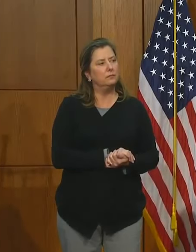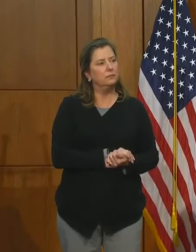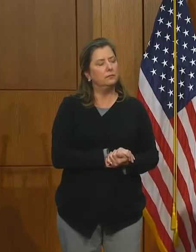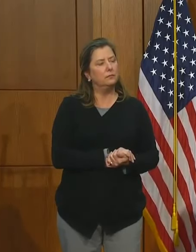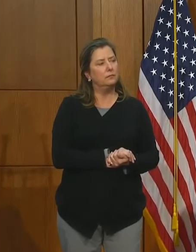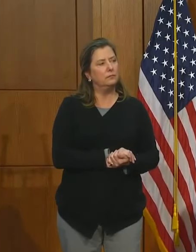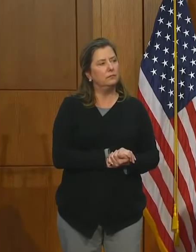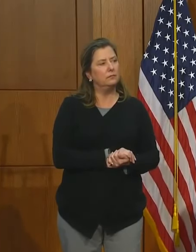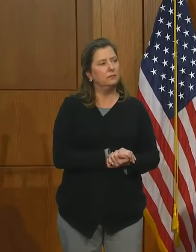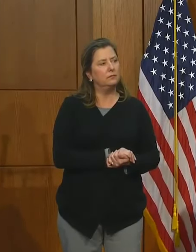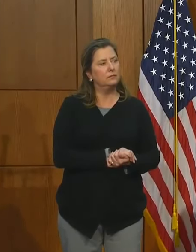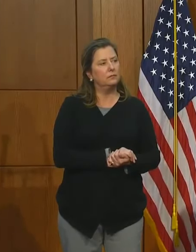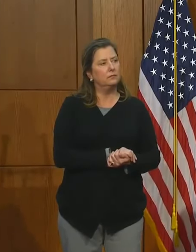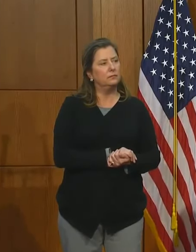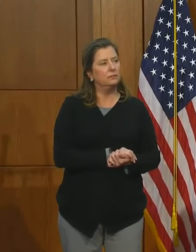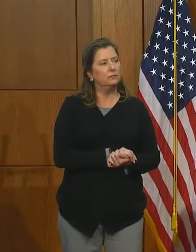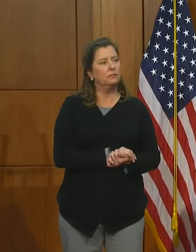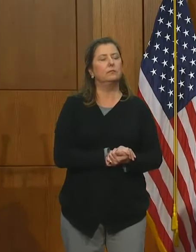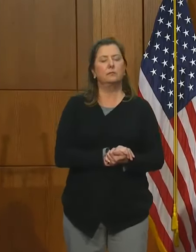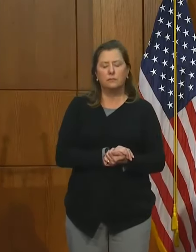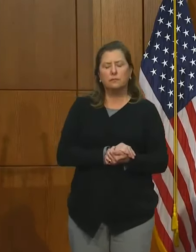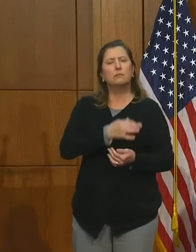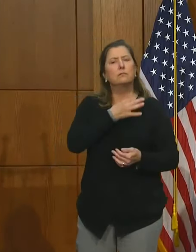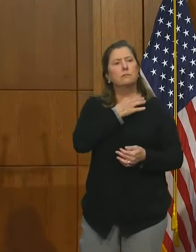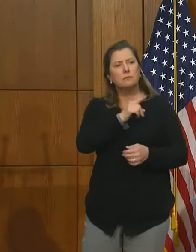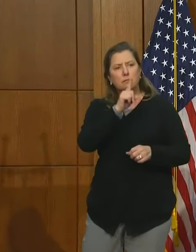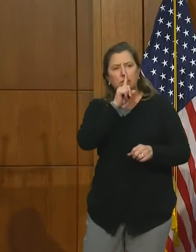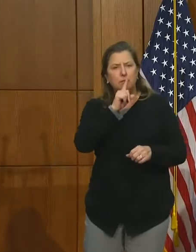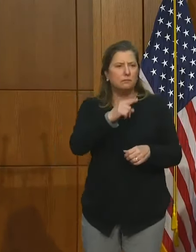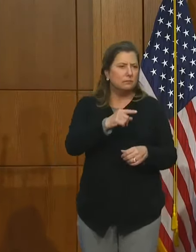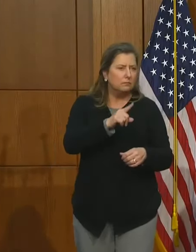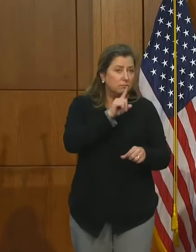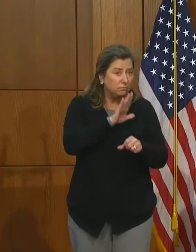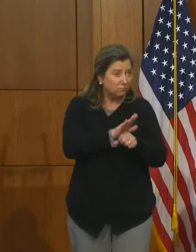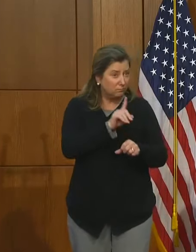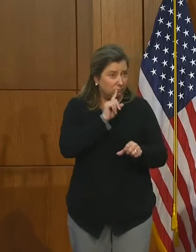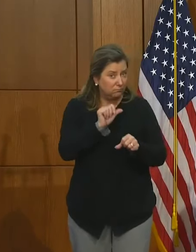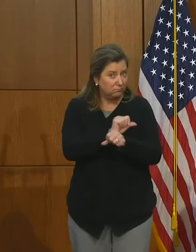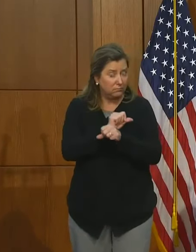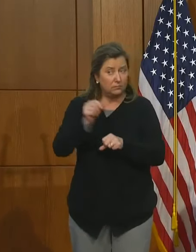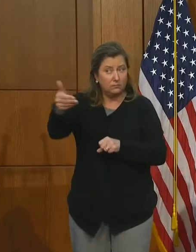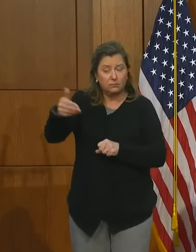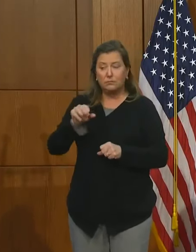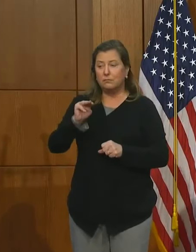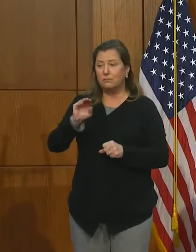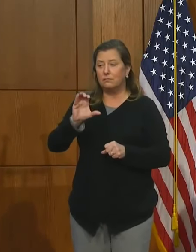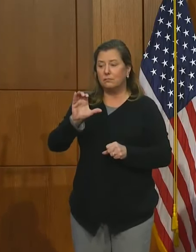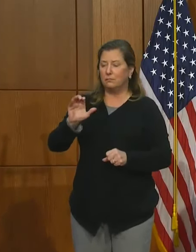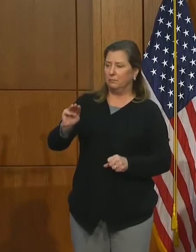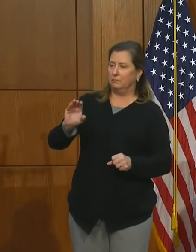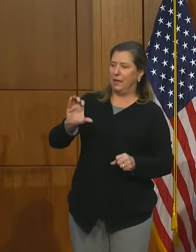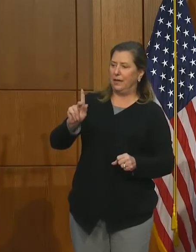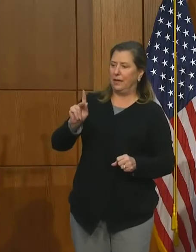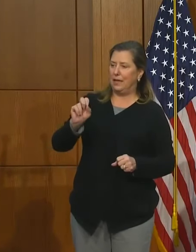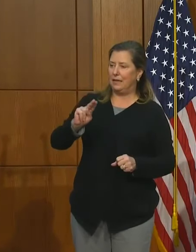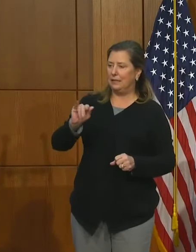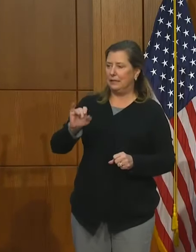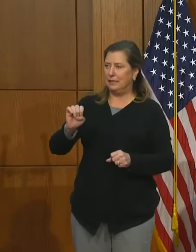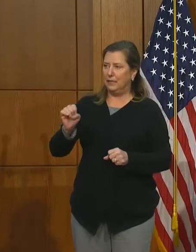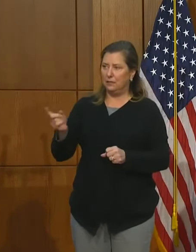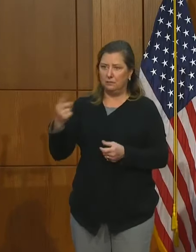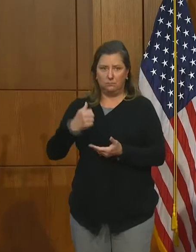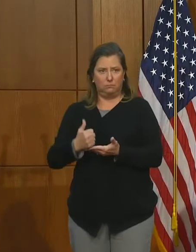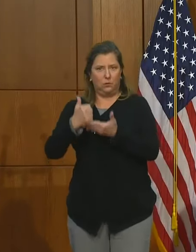Whether the state is going to bring in McKinsey or another third-party site to help expand testing in the same way that